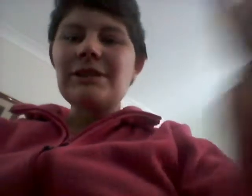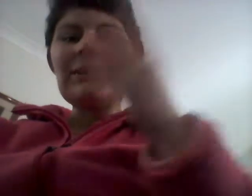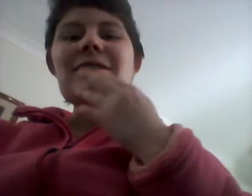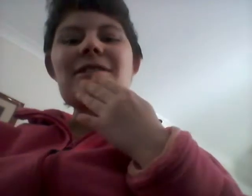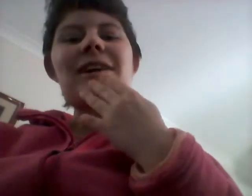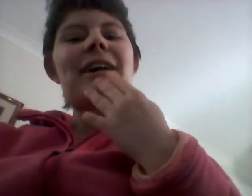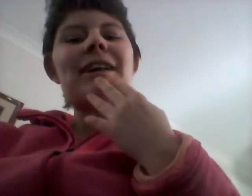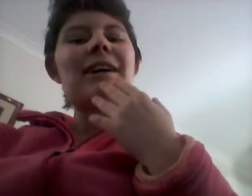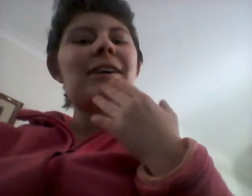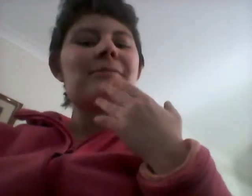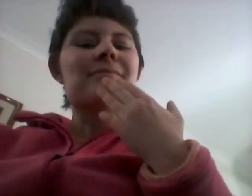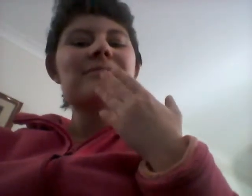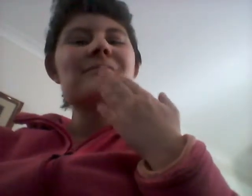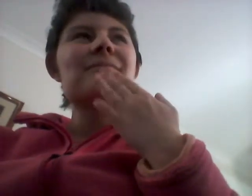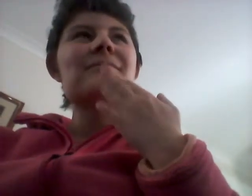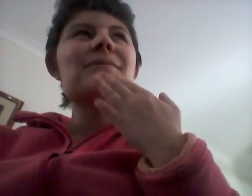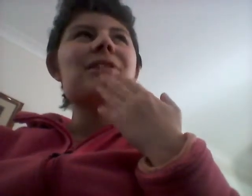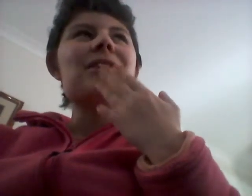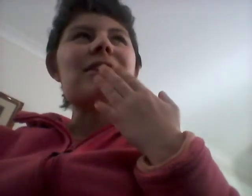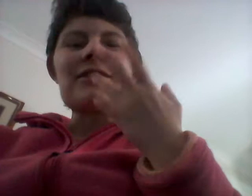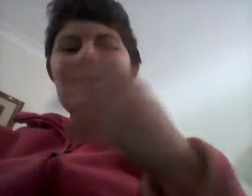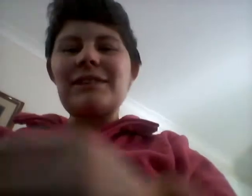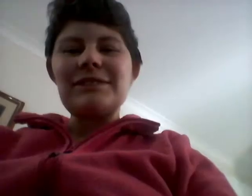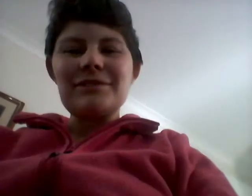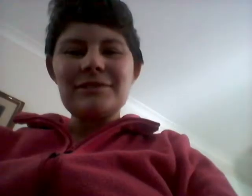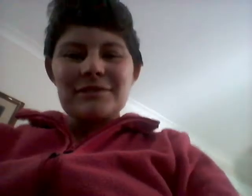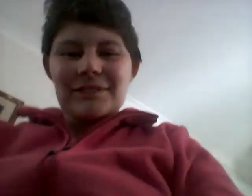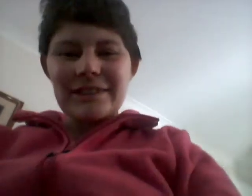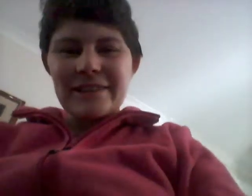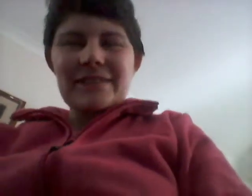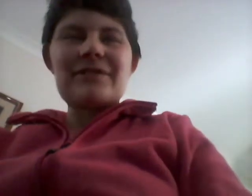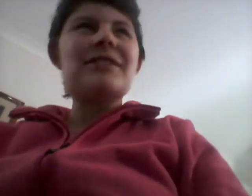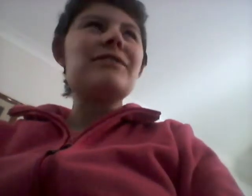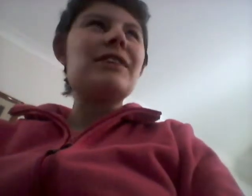This is this color. And you. Sign language. Easy. Fun.